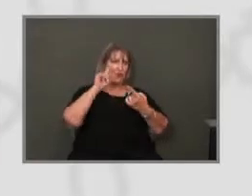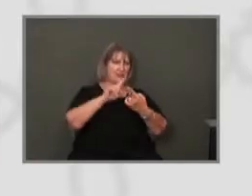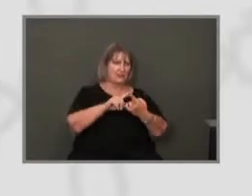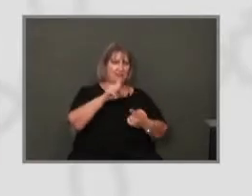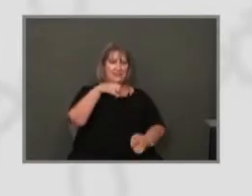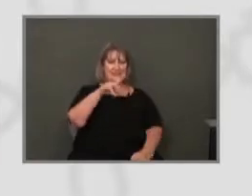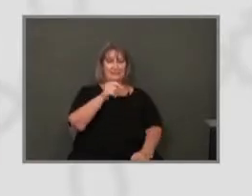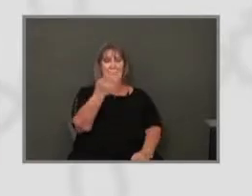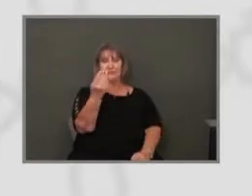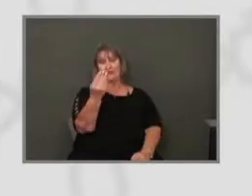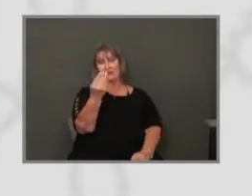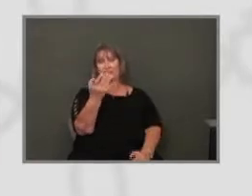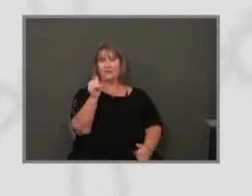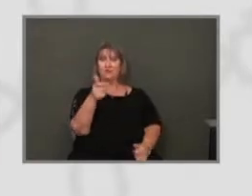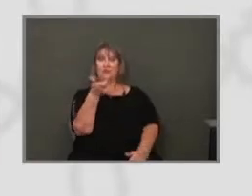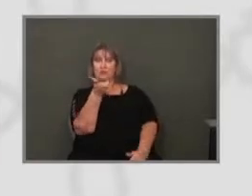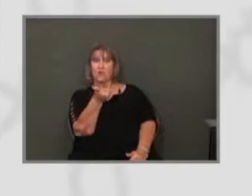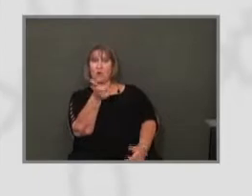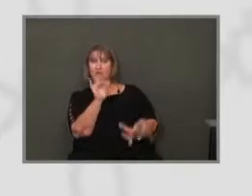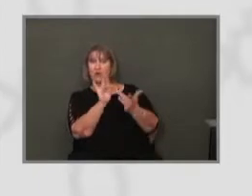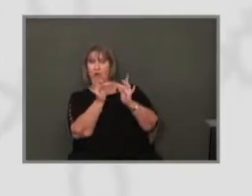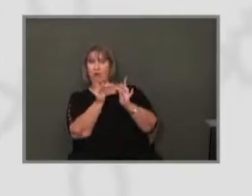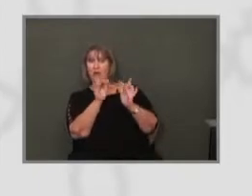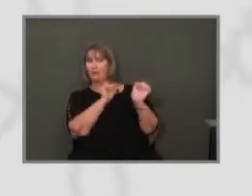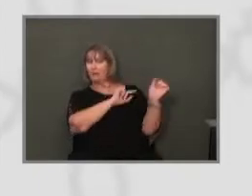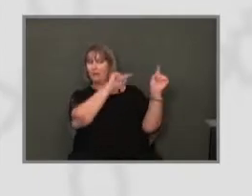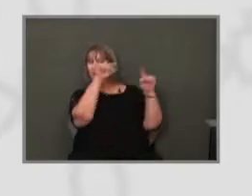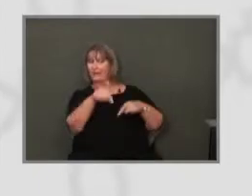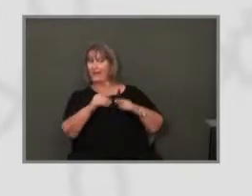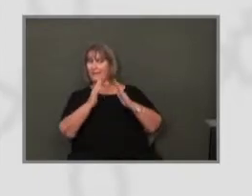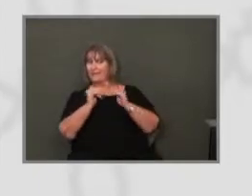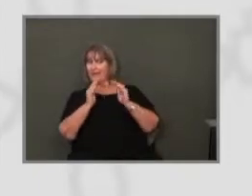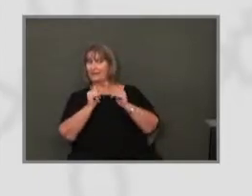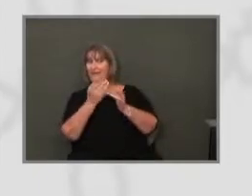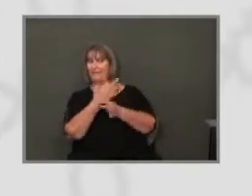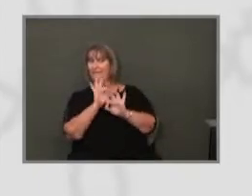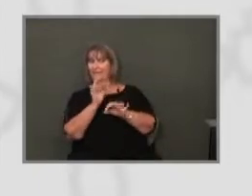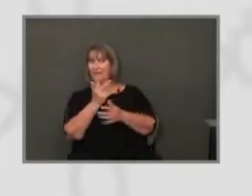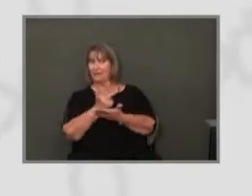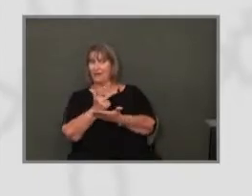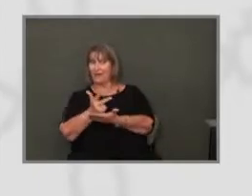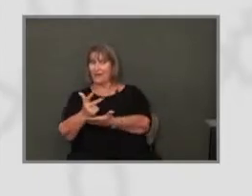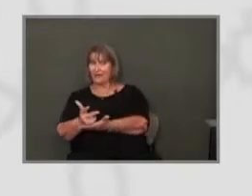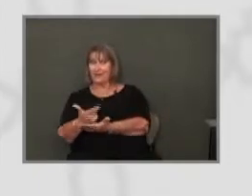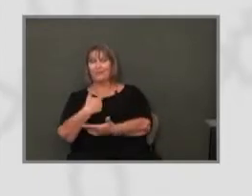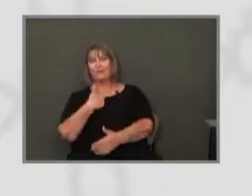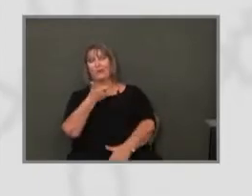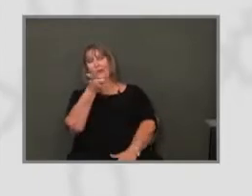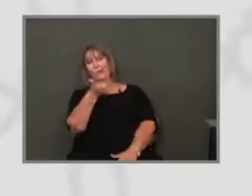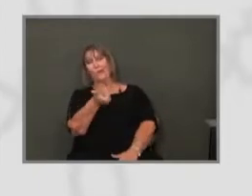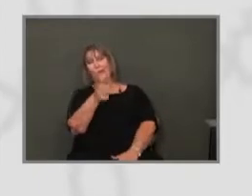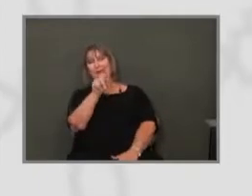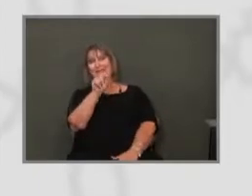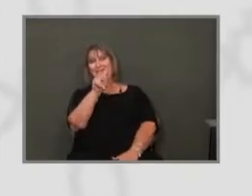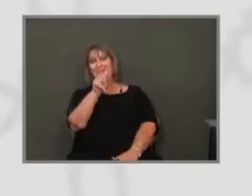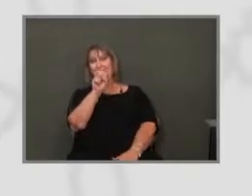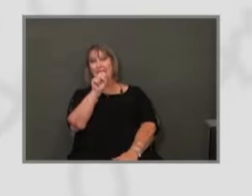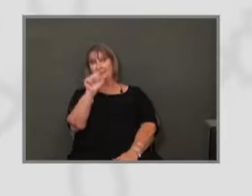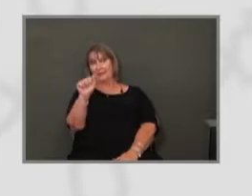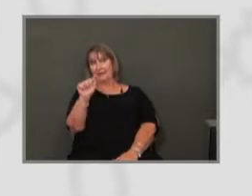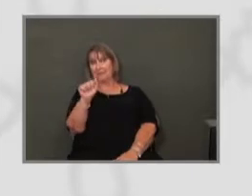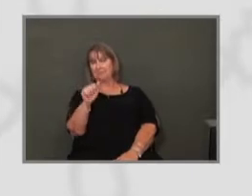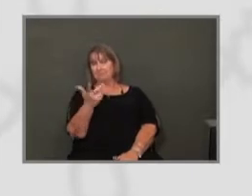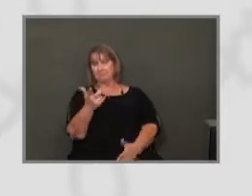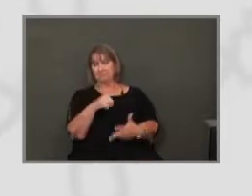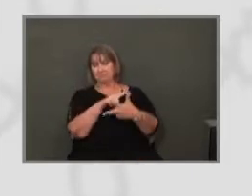watch it online. You can come downtown for free parking. You can watch it on TVSA. Those work sessions are broken